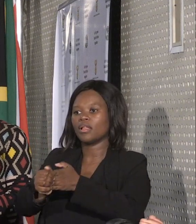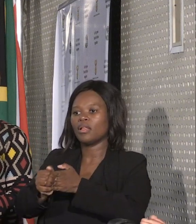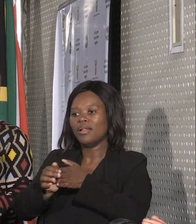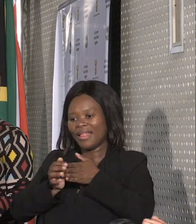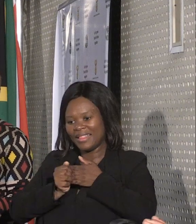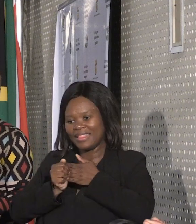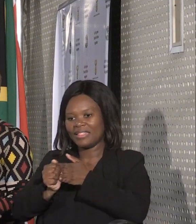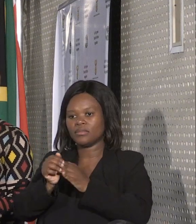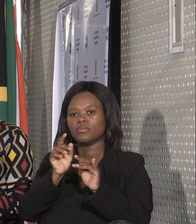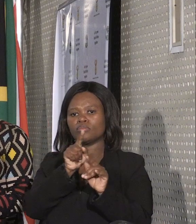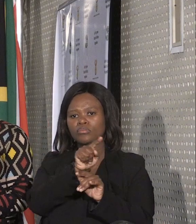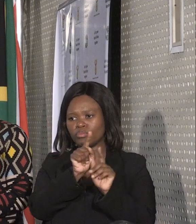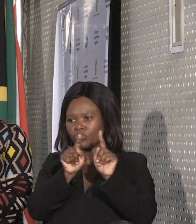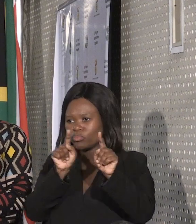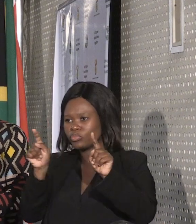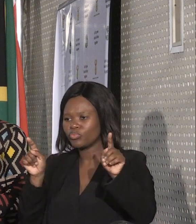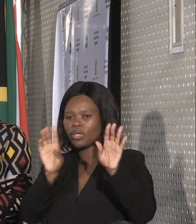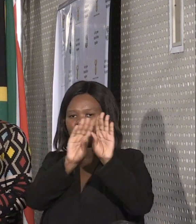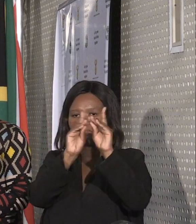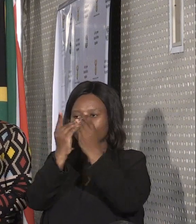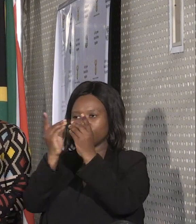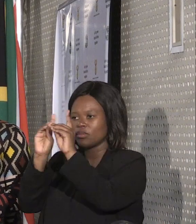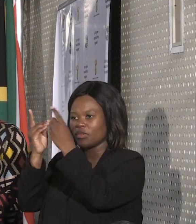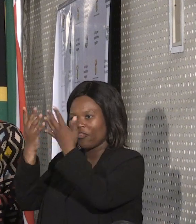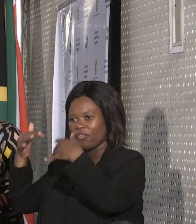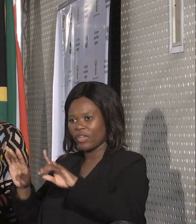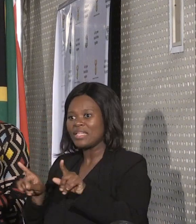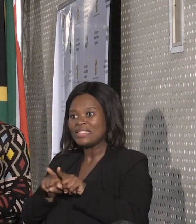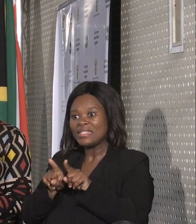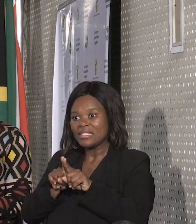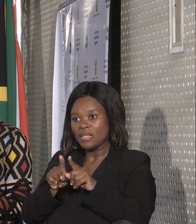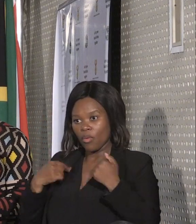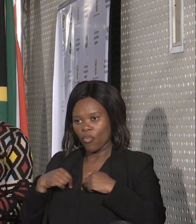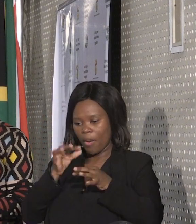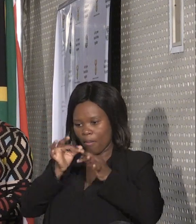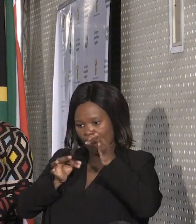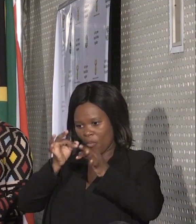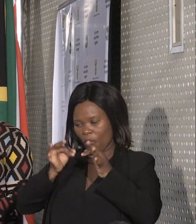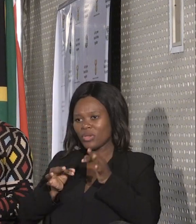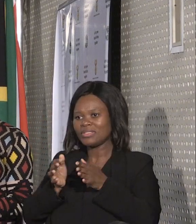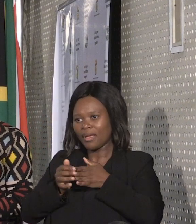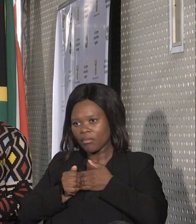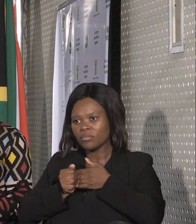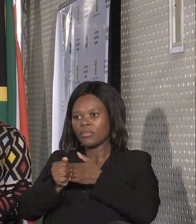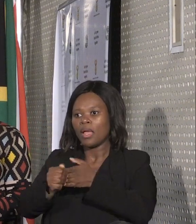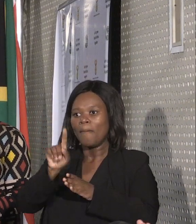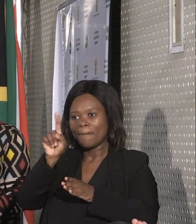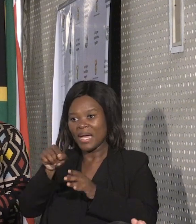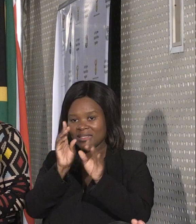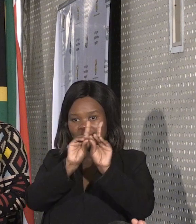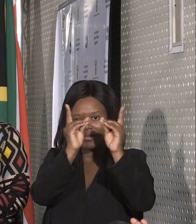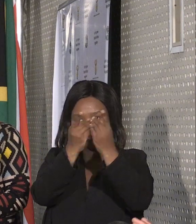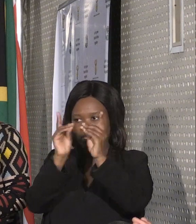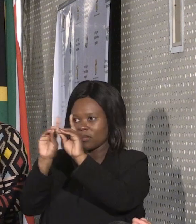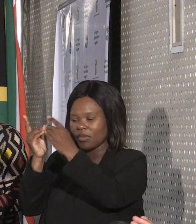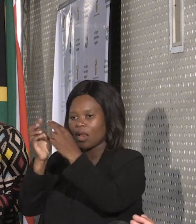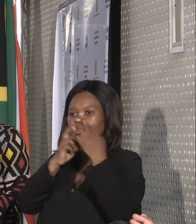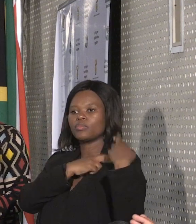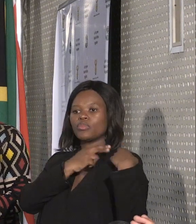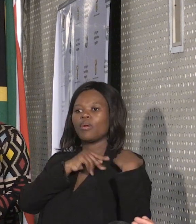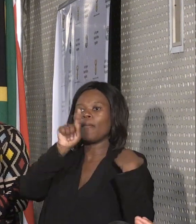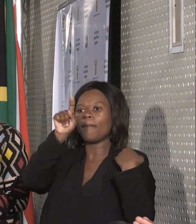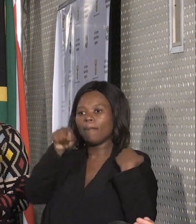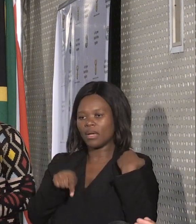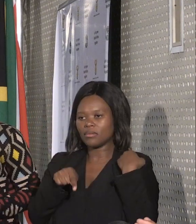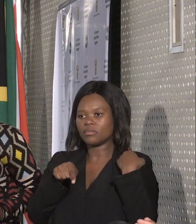entities, but also with a political will to hold these institutions accountable, or the agencies we are talking